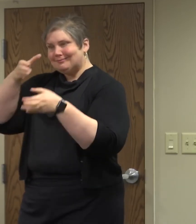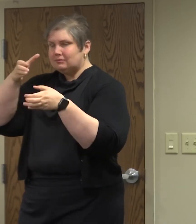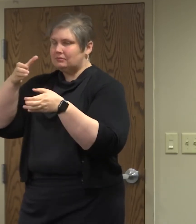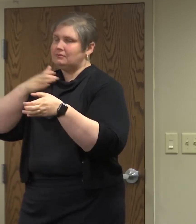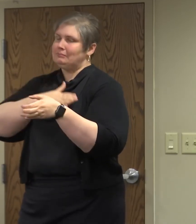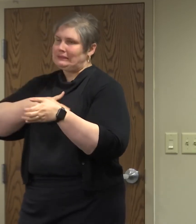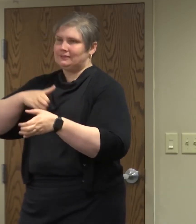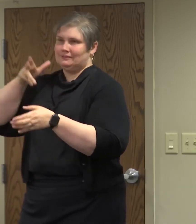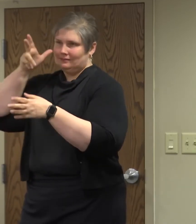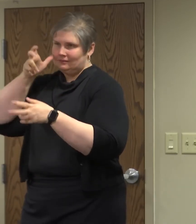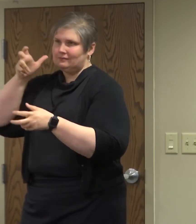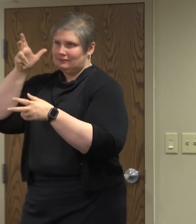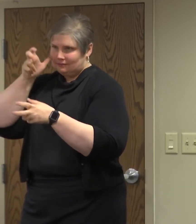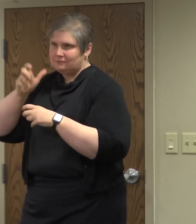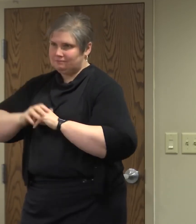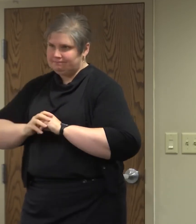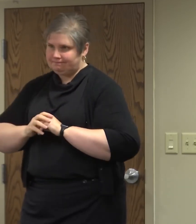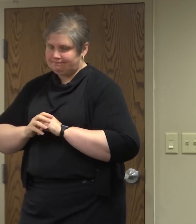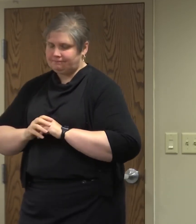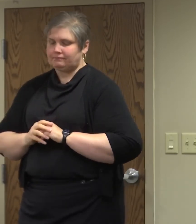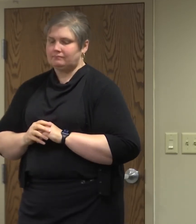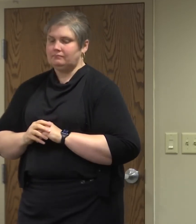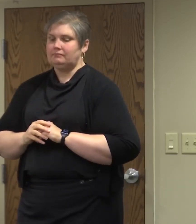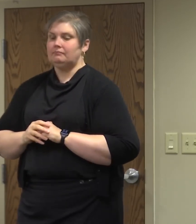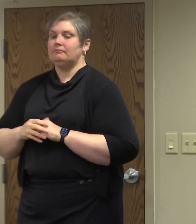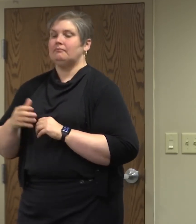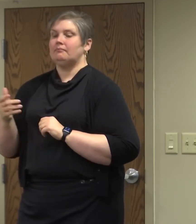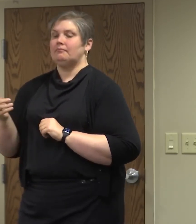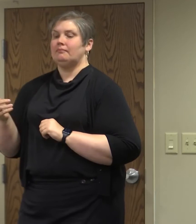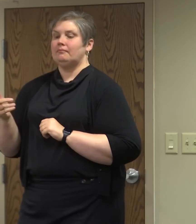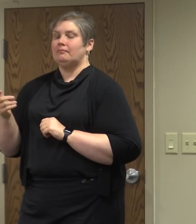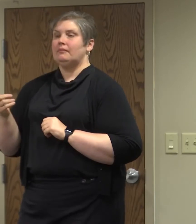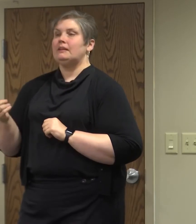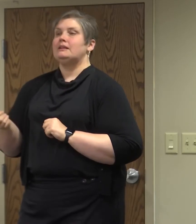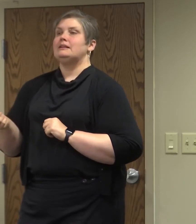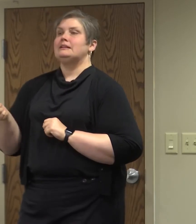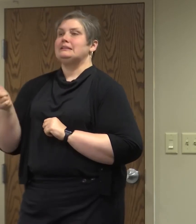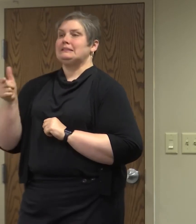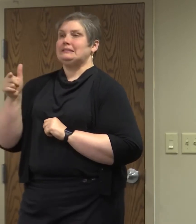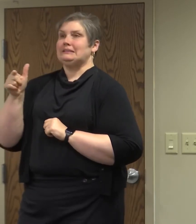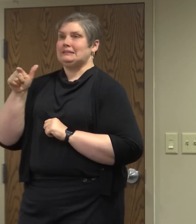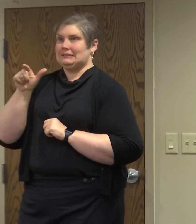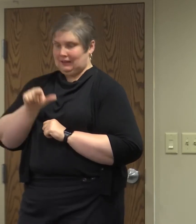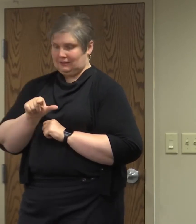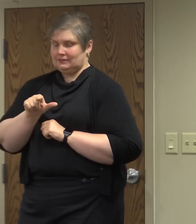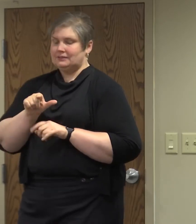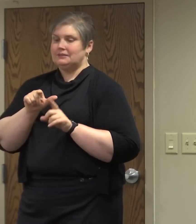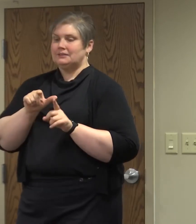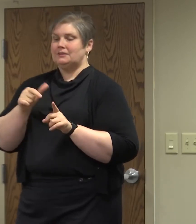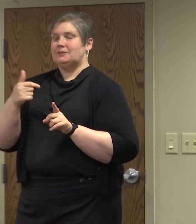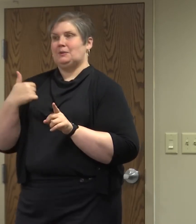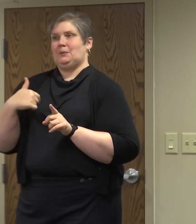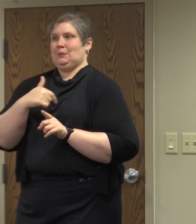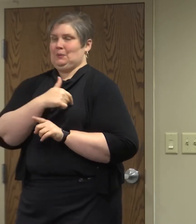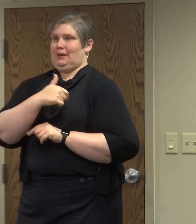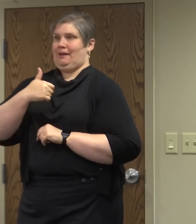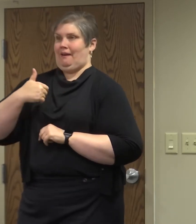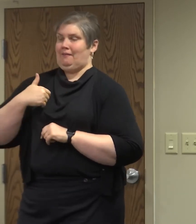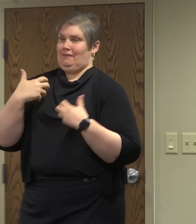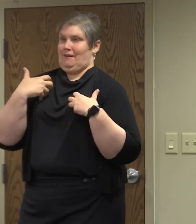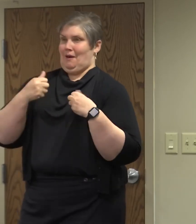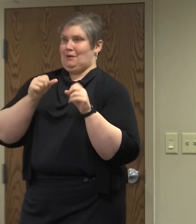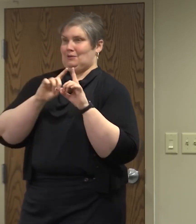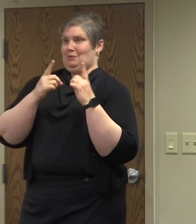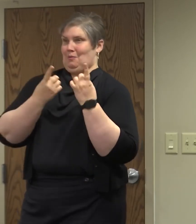and vigilant. Next up, we are really fortunate, just as Dr. Bartlett mentioned, our health department has done